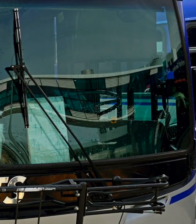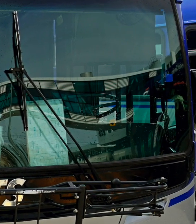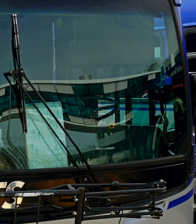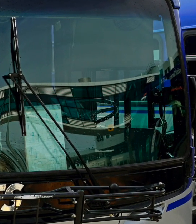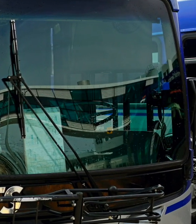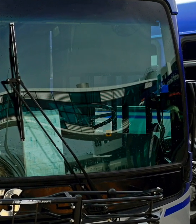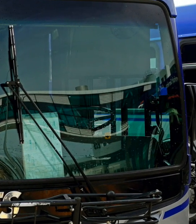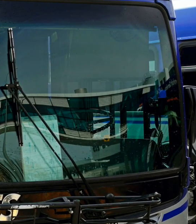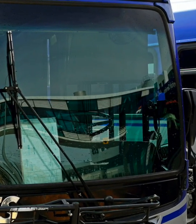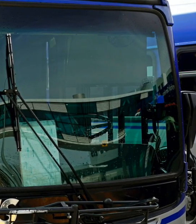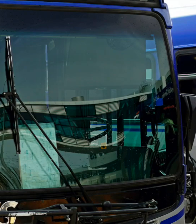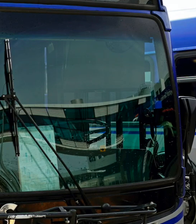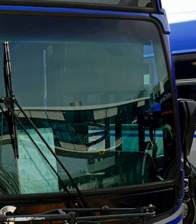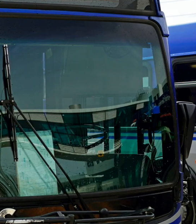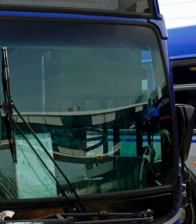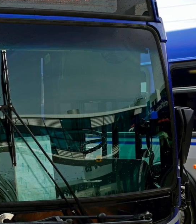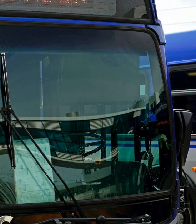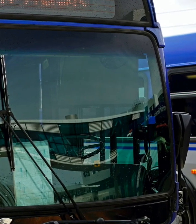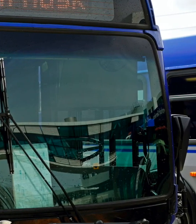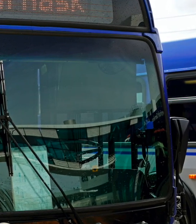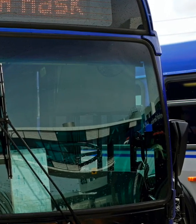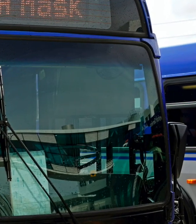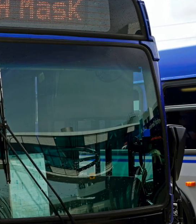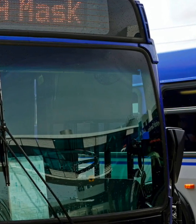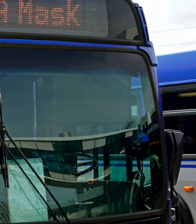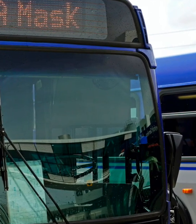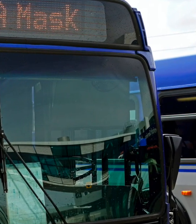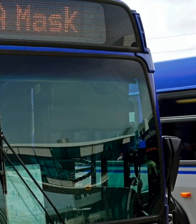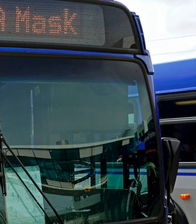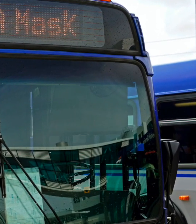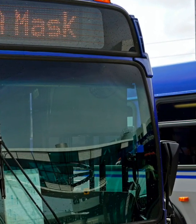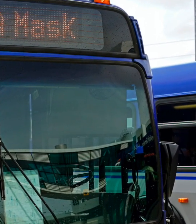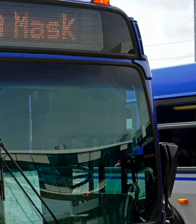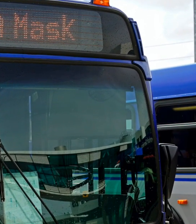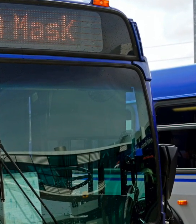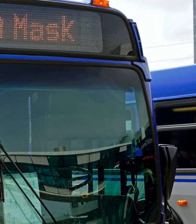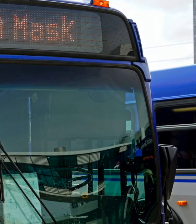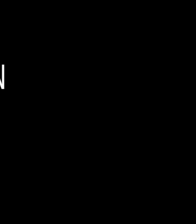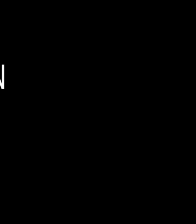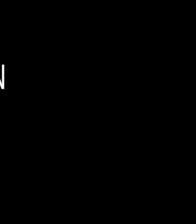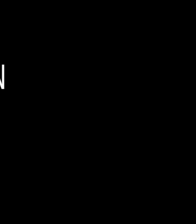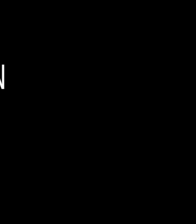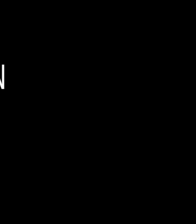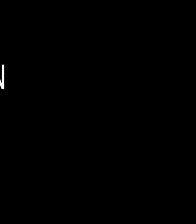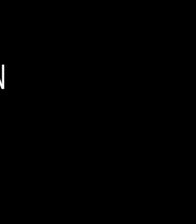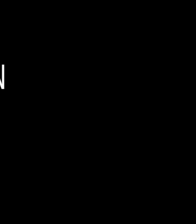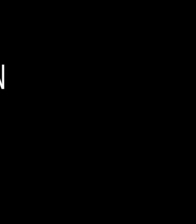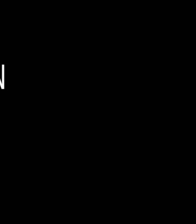does facilitate a change for us from a perspective of mandatory masks.